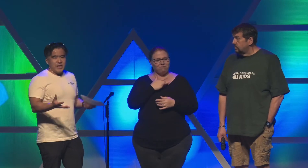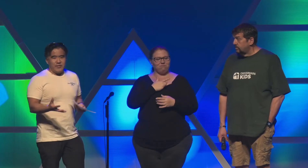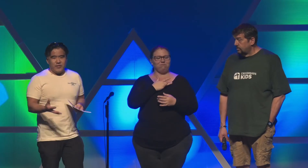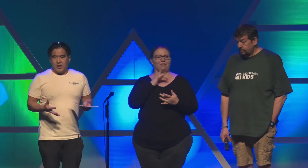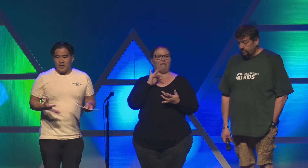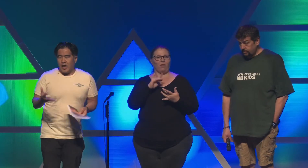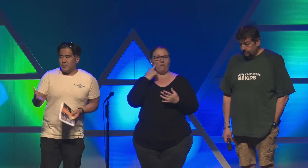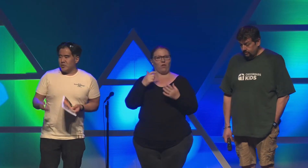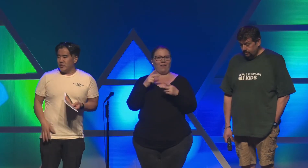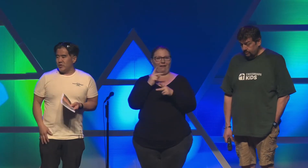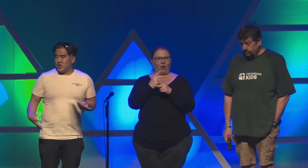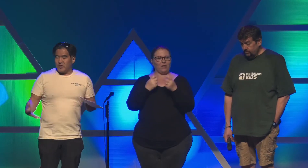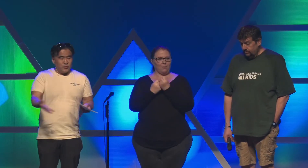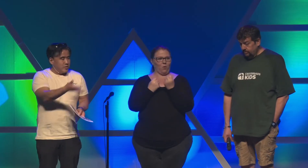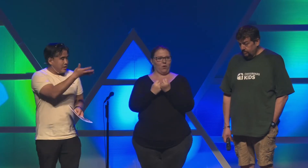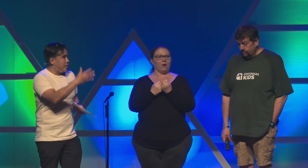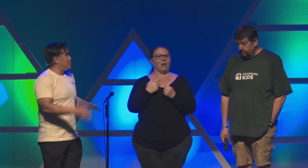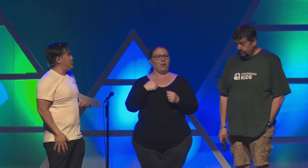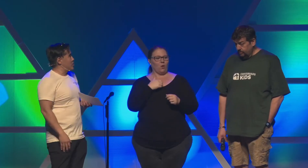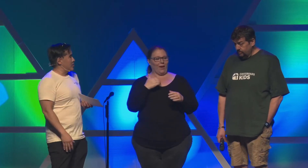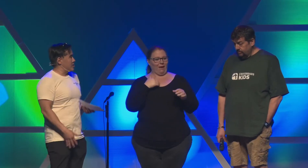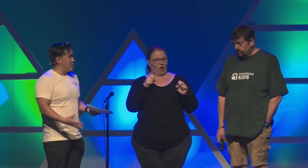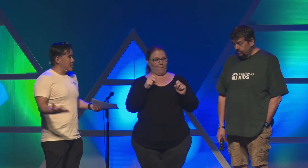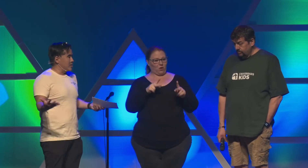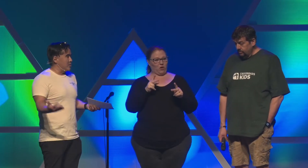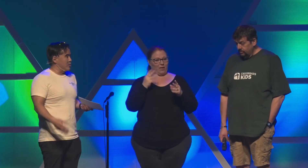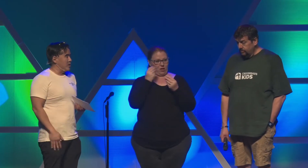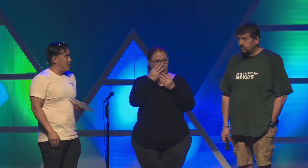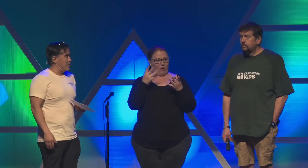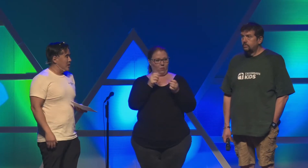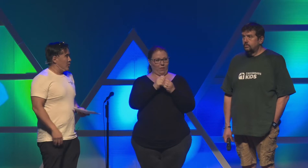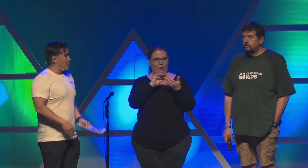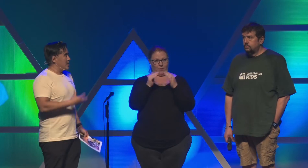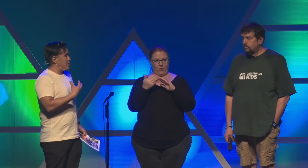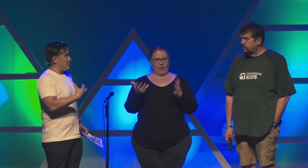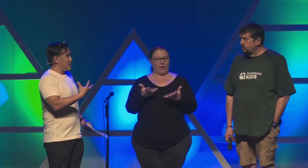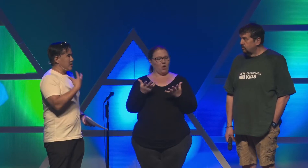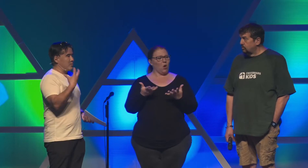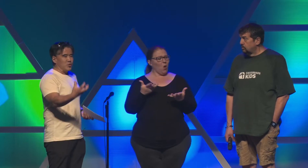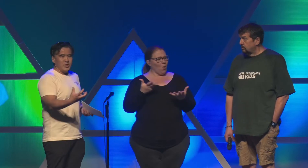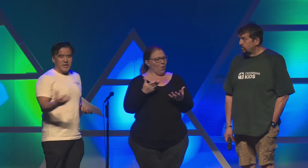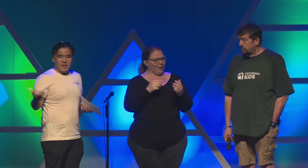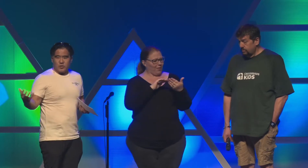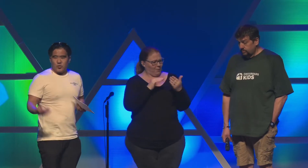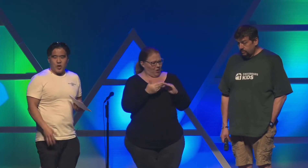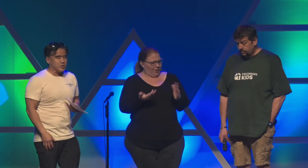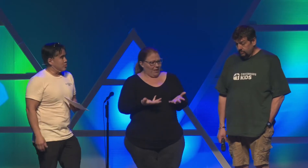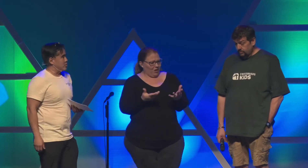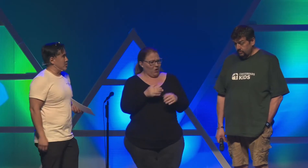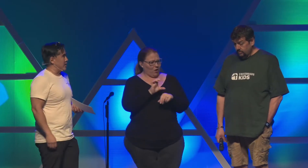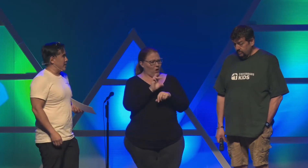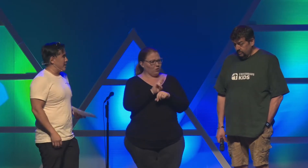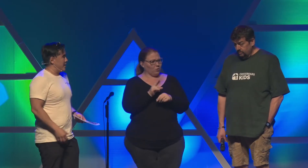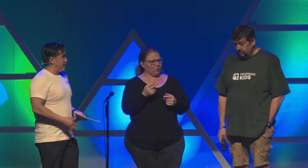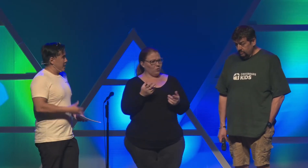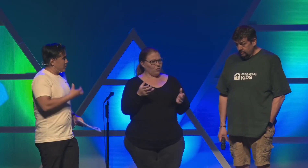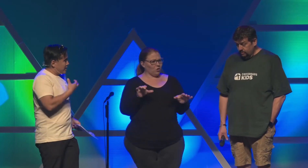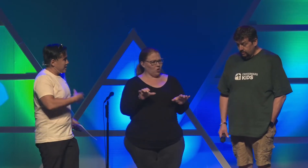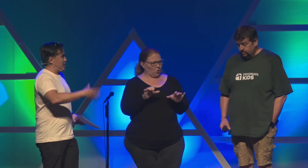as we have an opportunity to share, we had an opportunity to share this amongst this community here. What can the community here at Crossroads do to